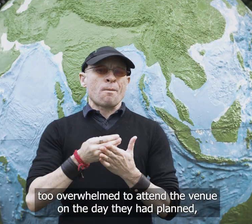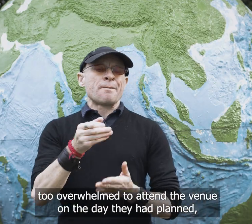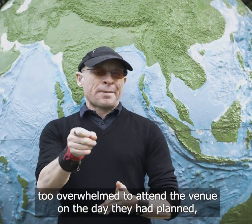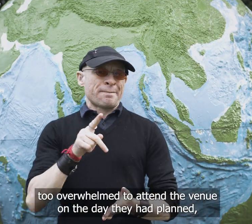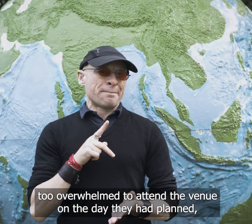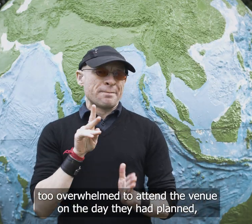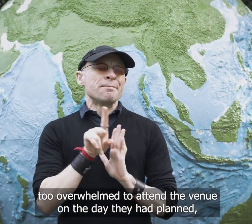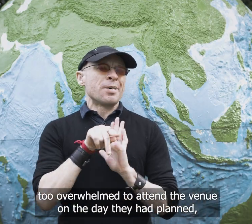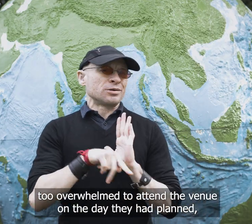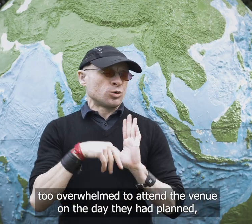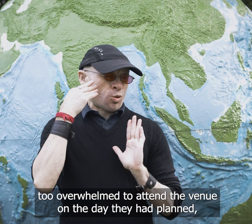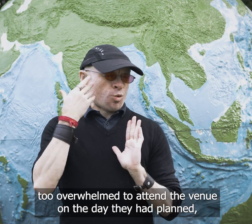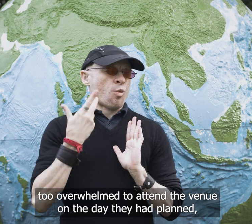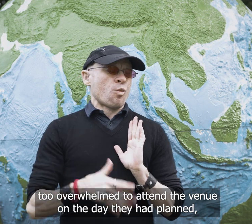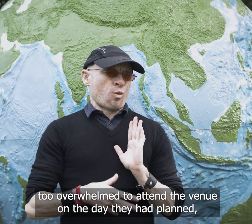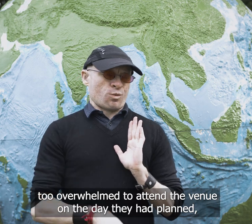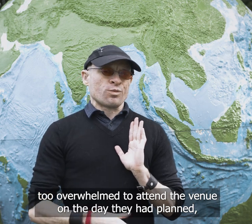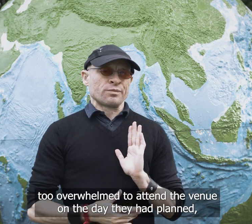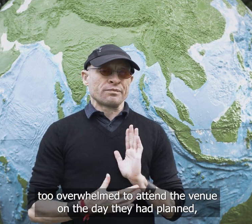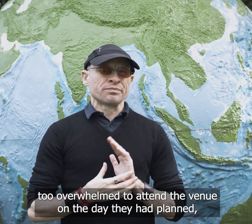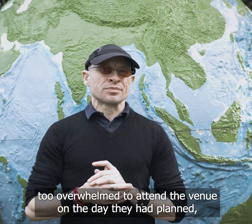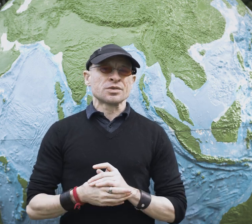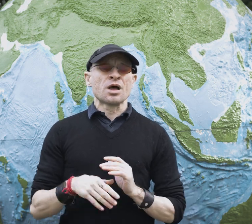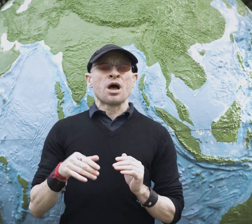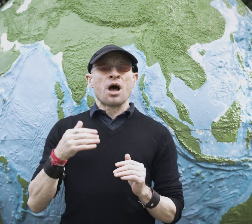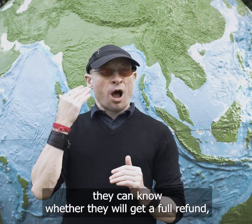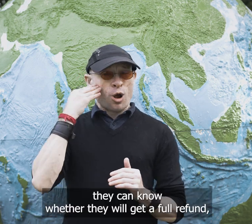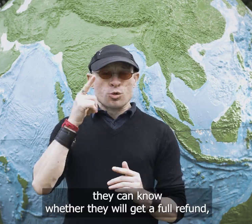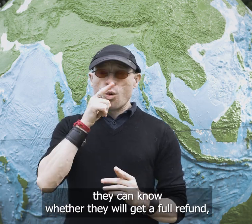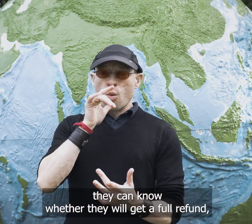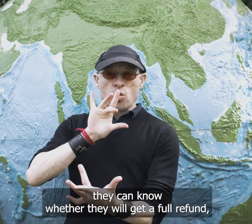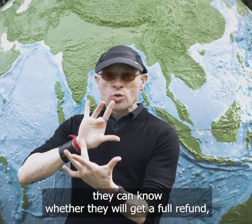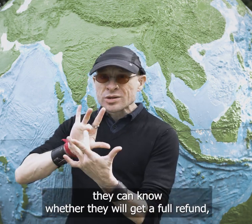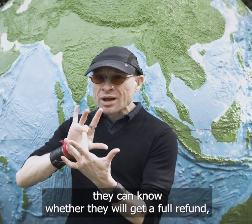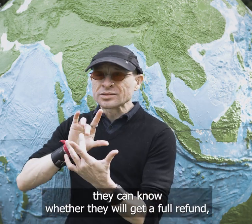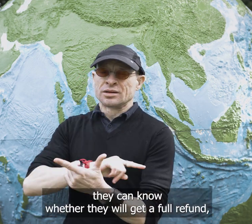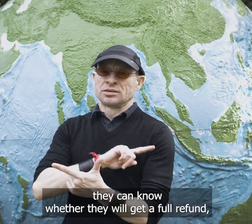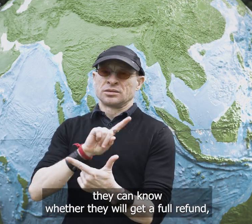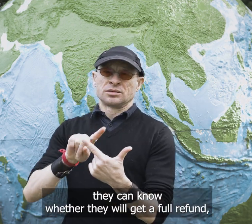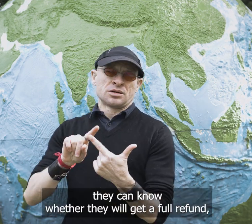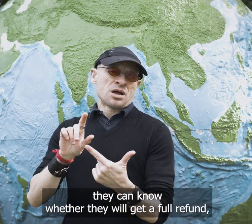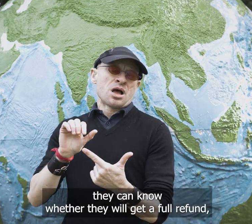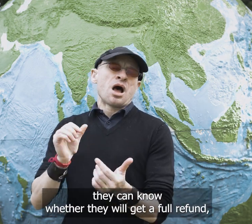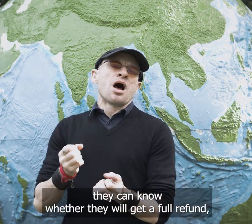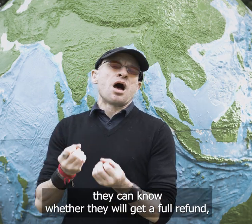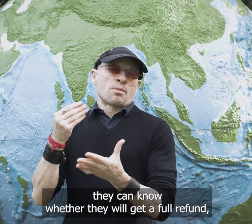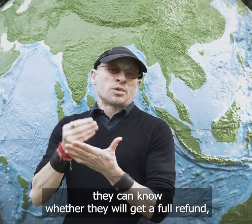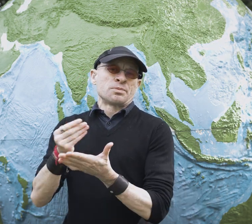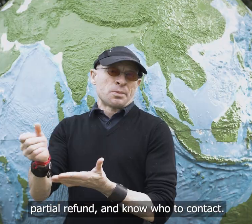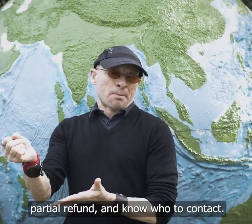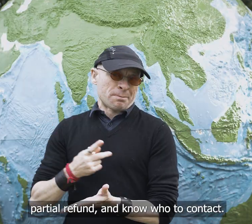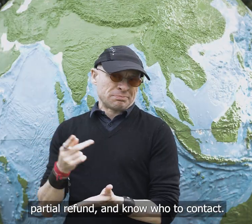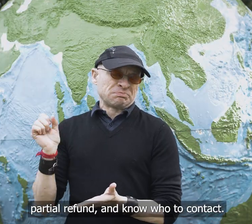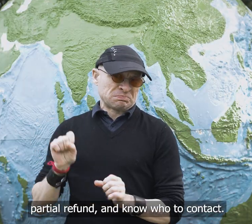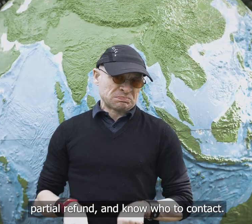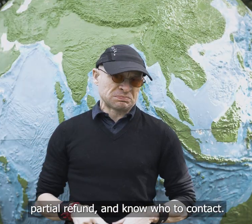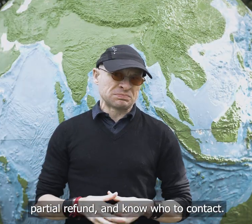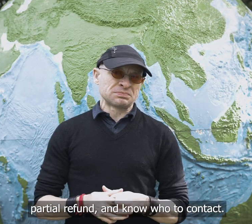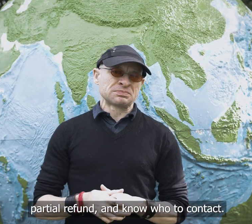to attend the venue on the day they had planned, they can know whether they will get a full refund, partial refund,